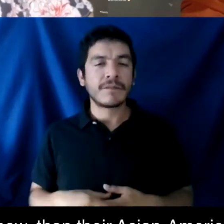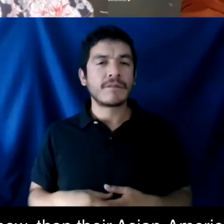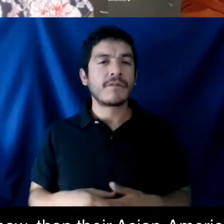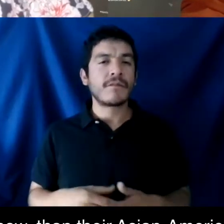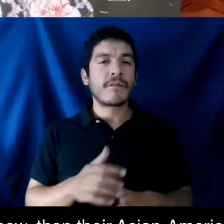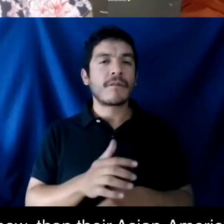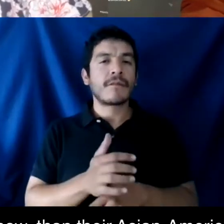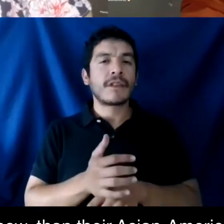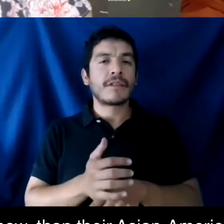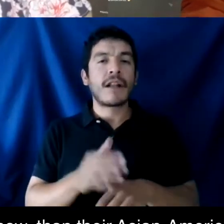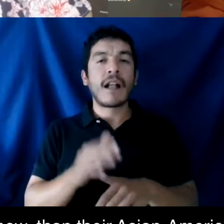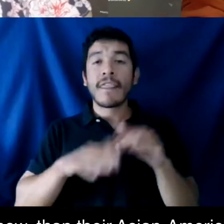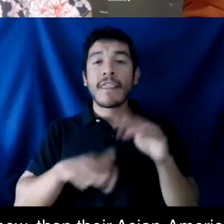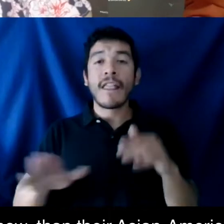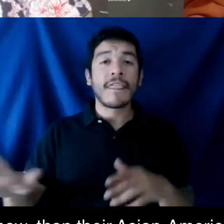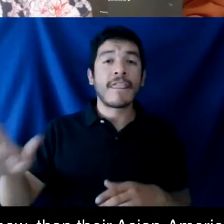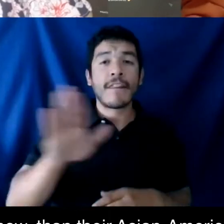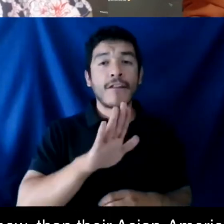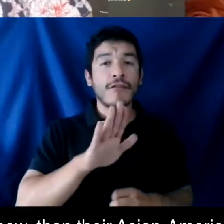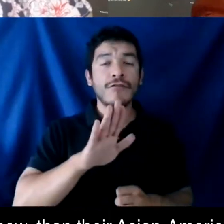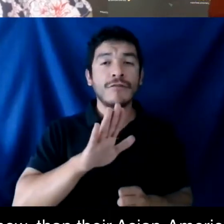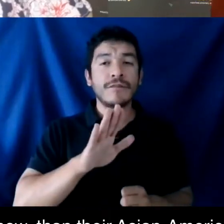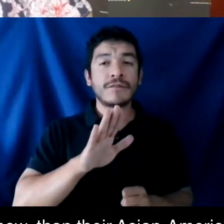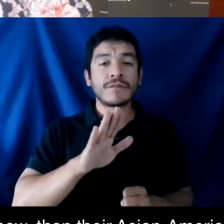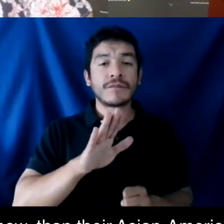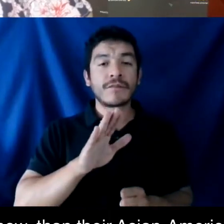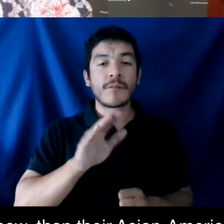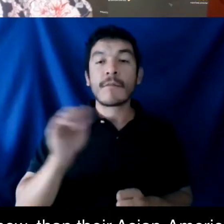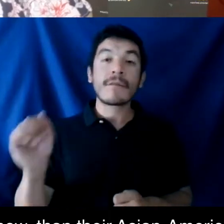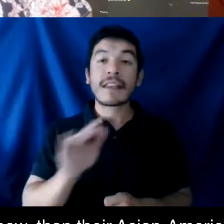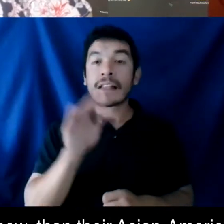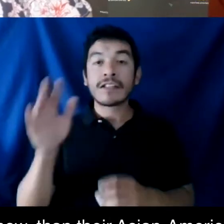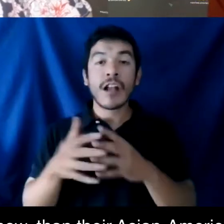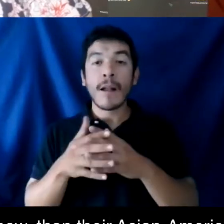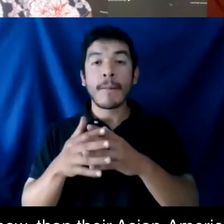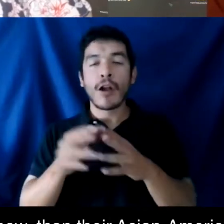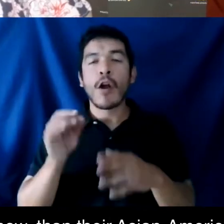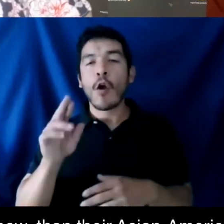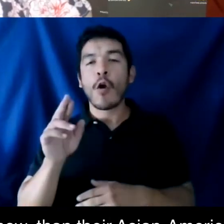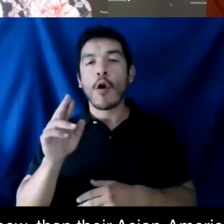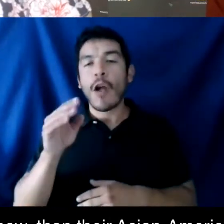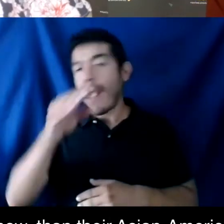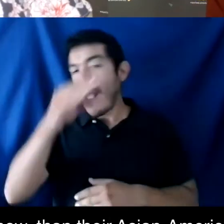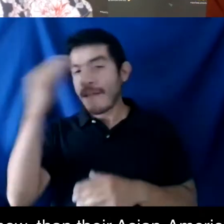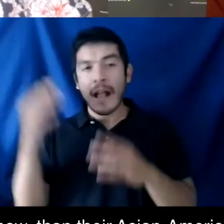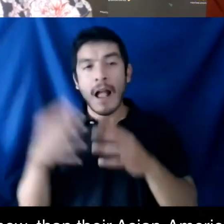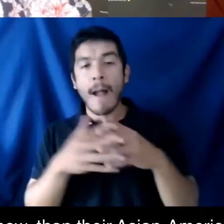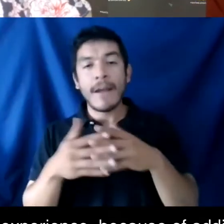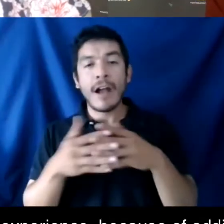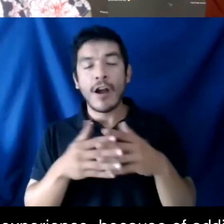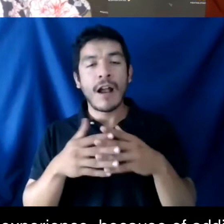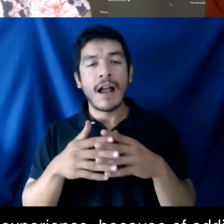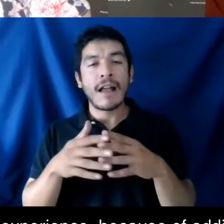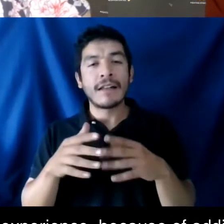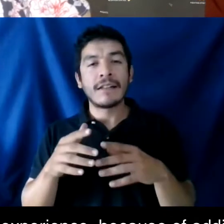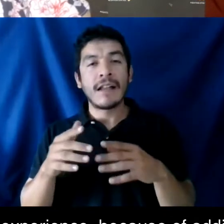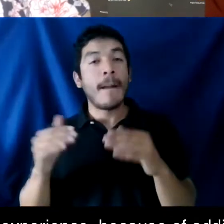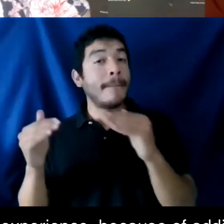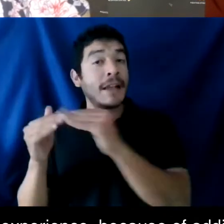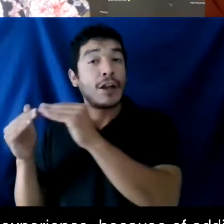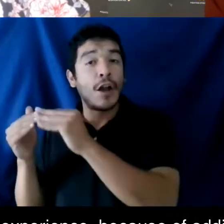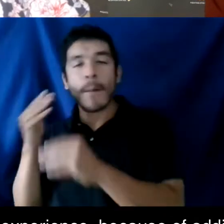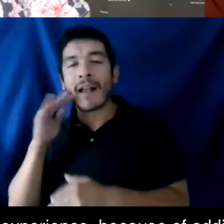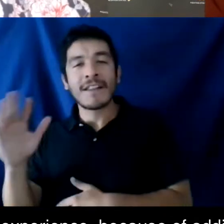than their Asian American or African American counterparts, because of this